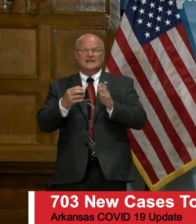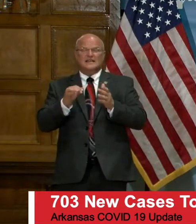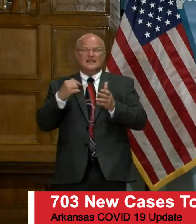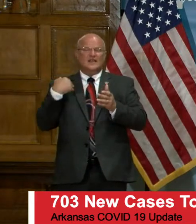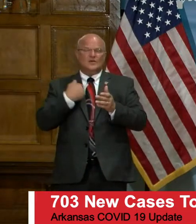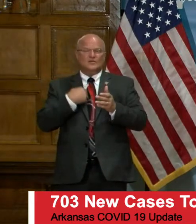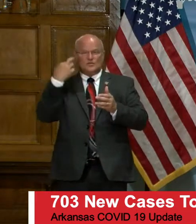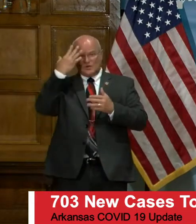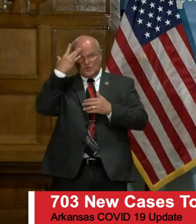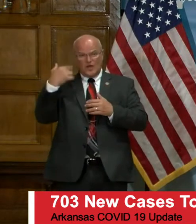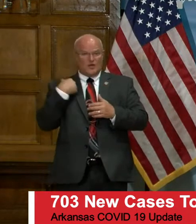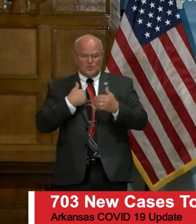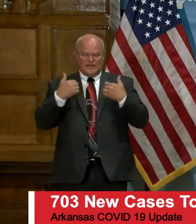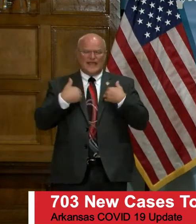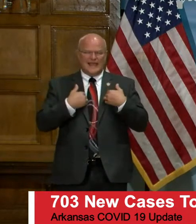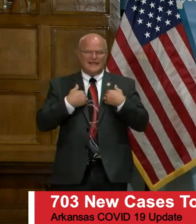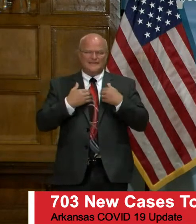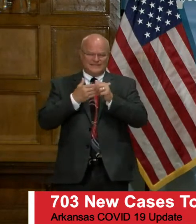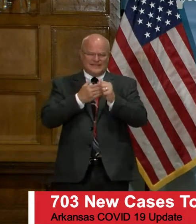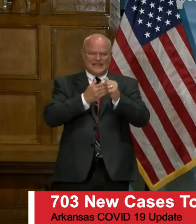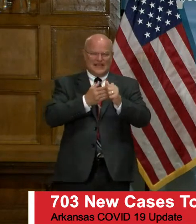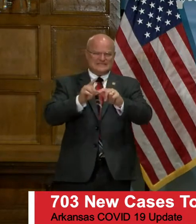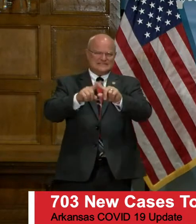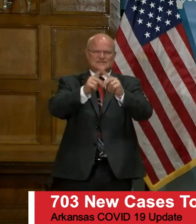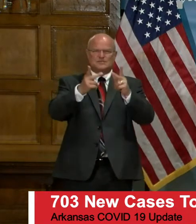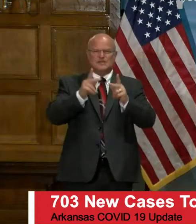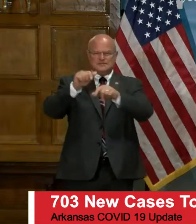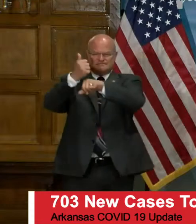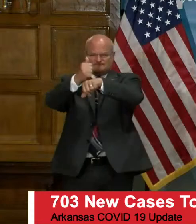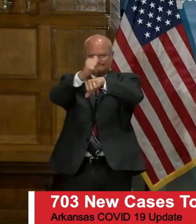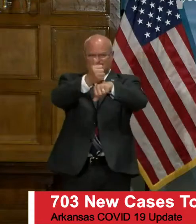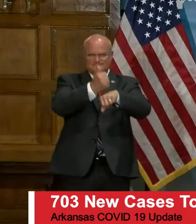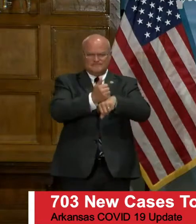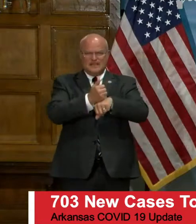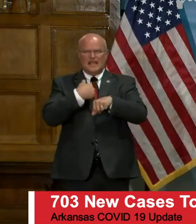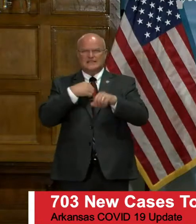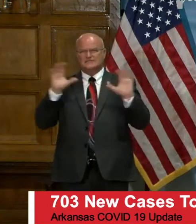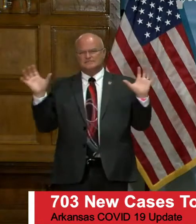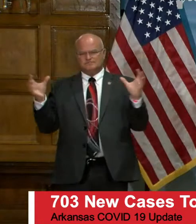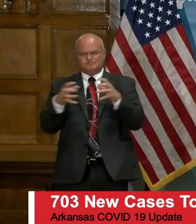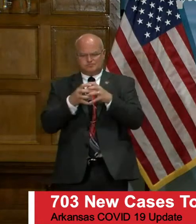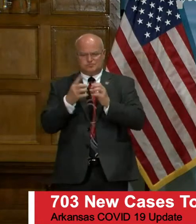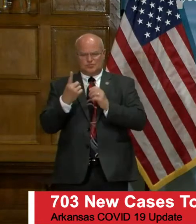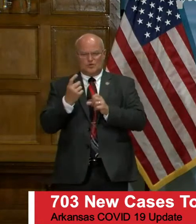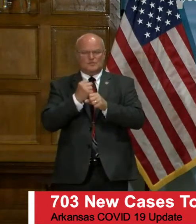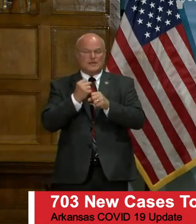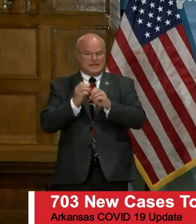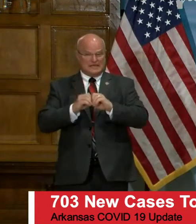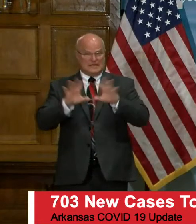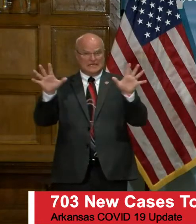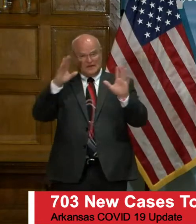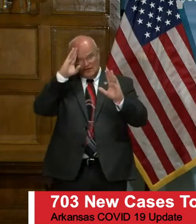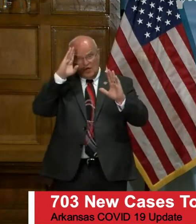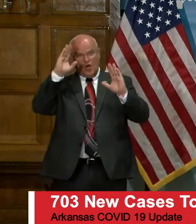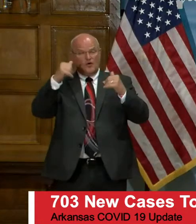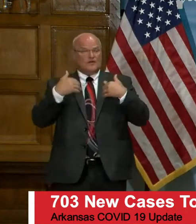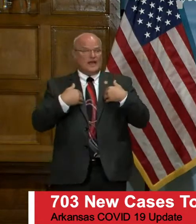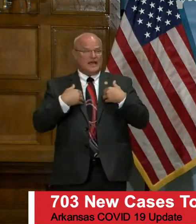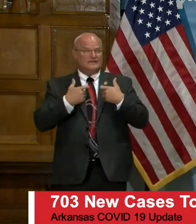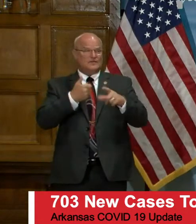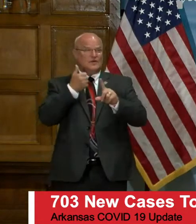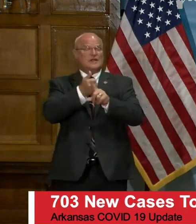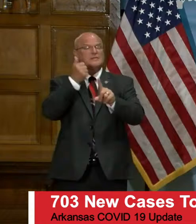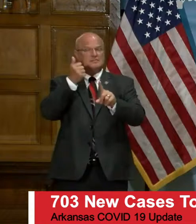reason that because we had the guidance in many different places and we pulled it into one and made it more clear. Hopefully it'll have a